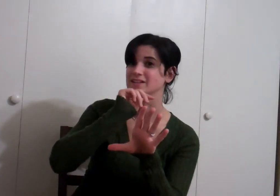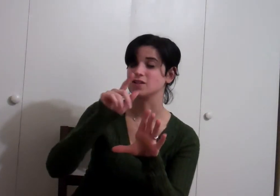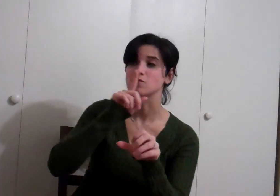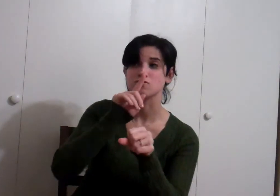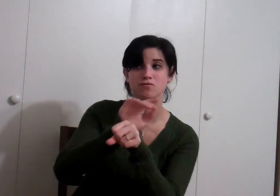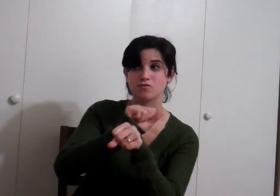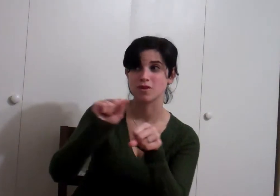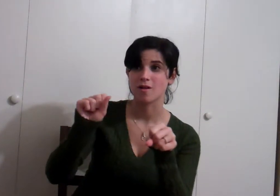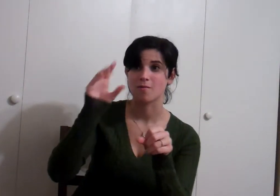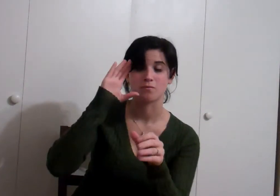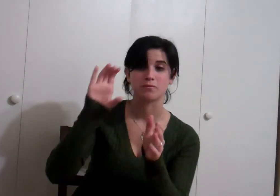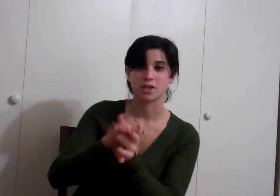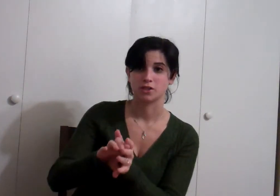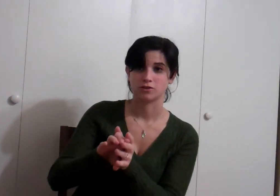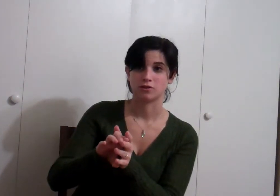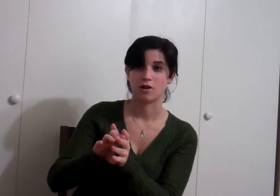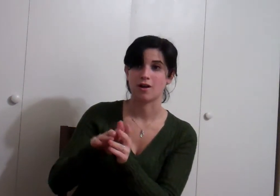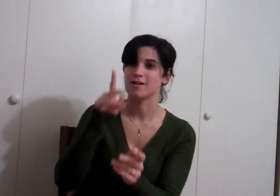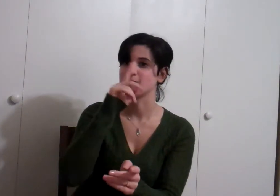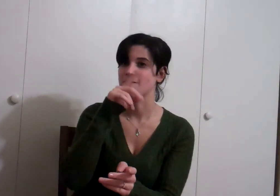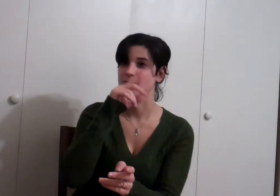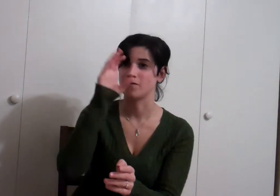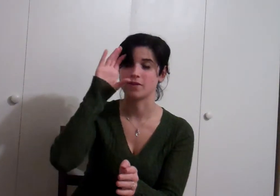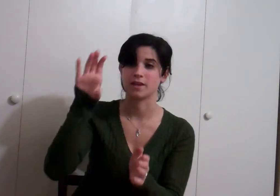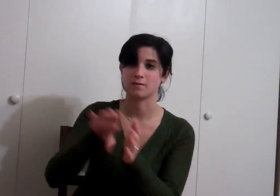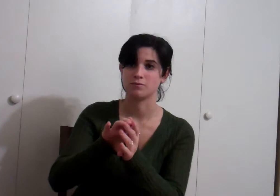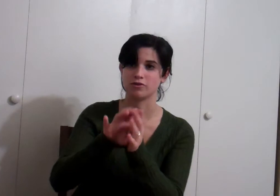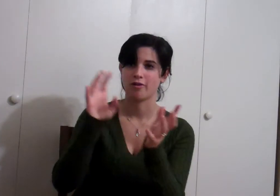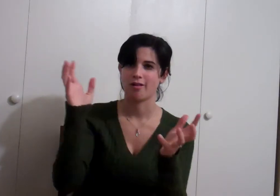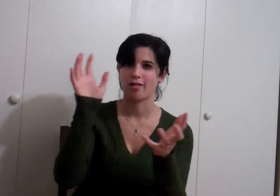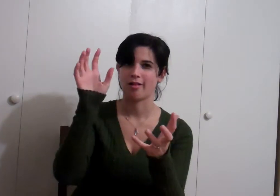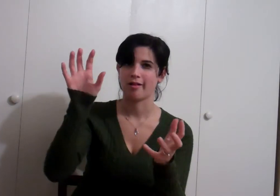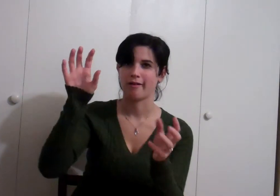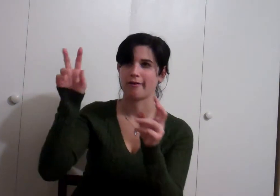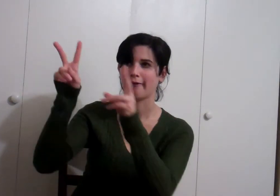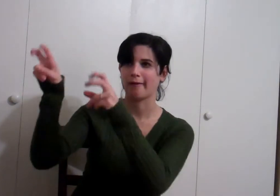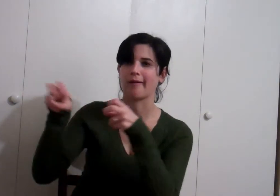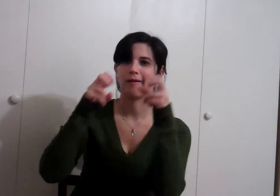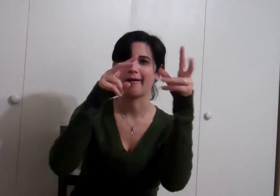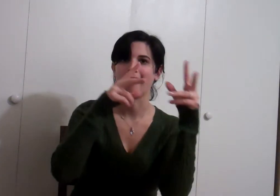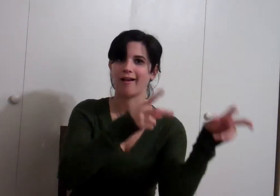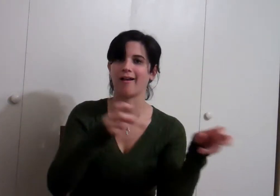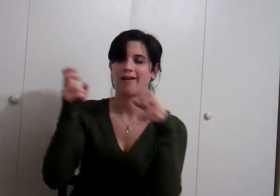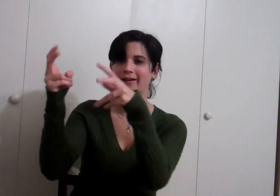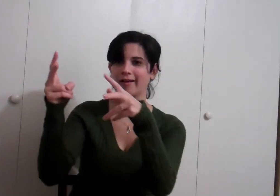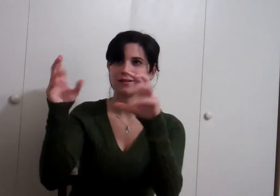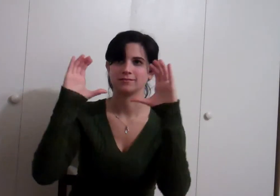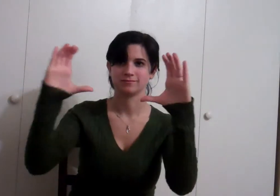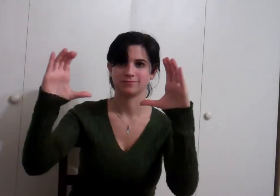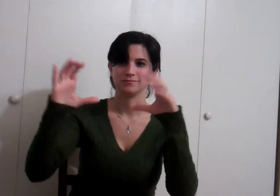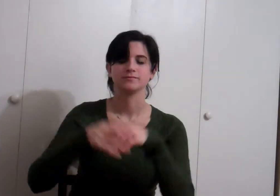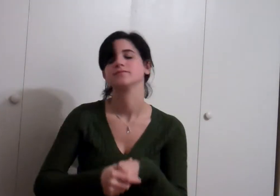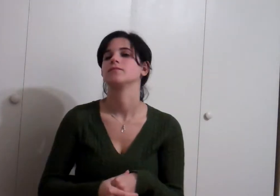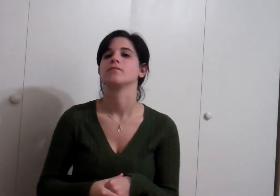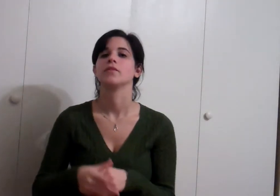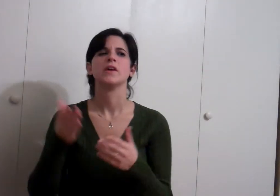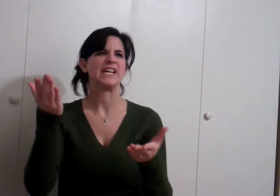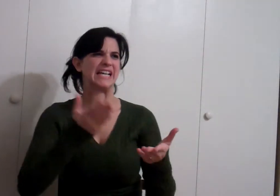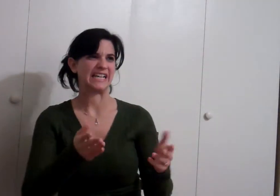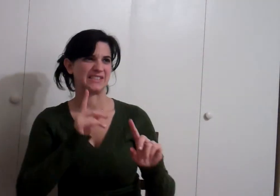The idea of it is no enemies, everybody's a friend. So let me just read you, if I can, the Vatican statement. We must express the firmest protest for